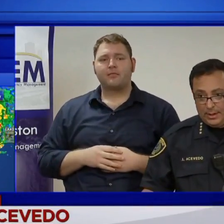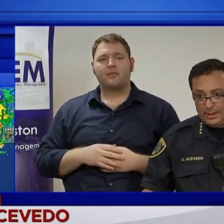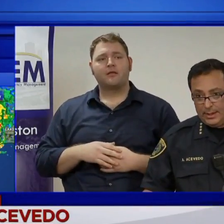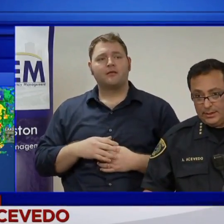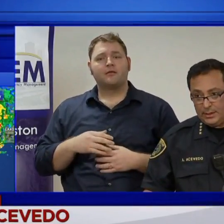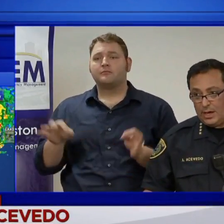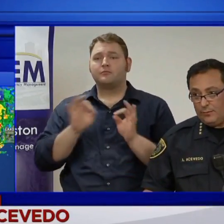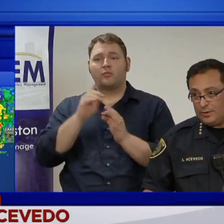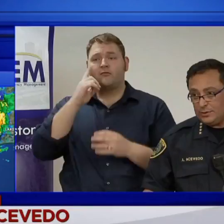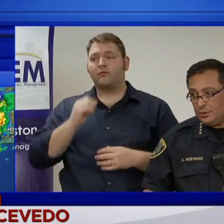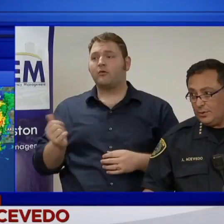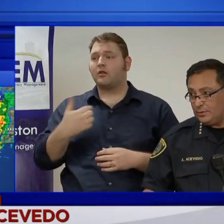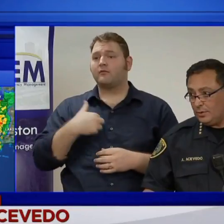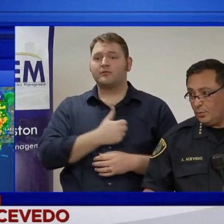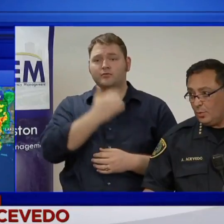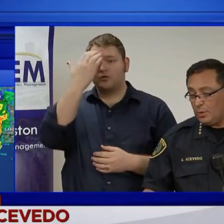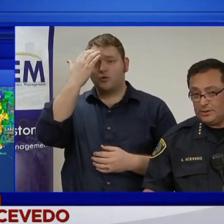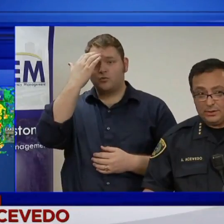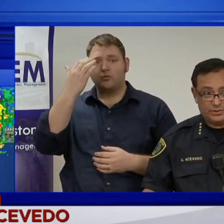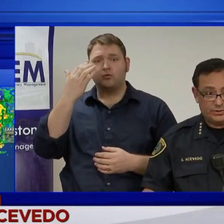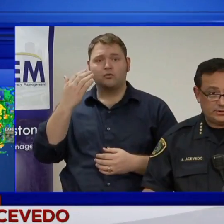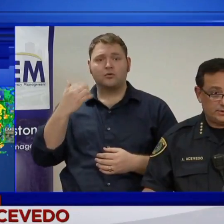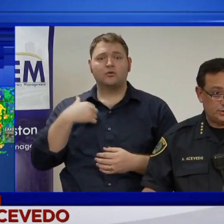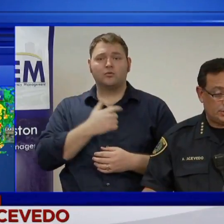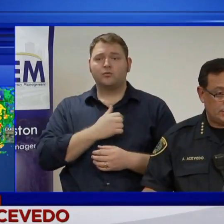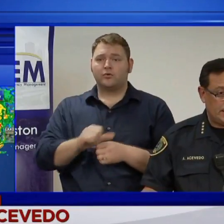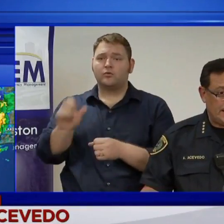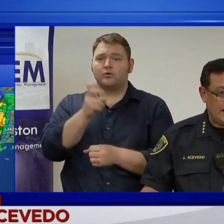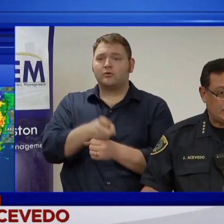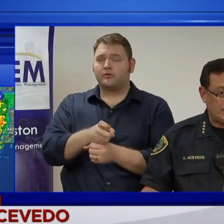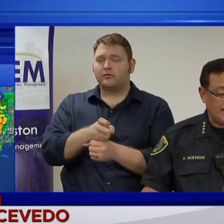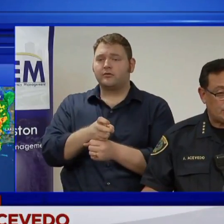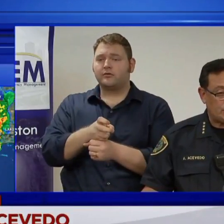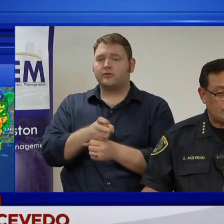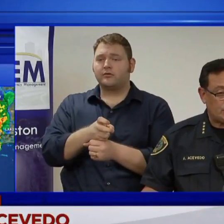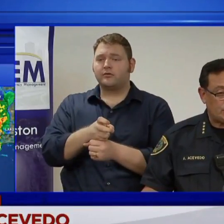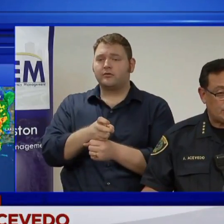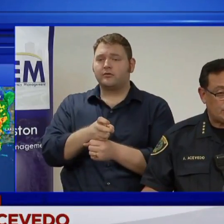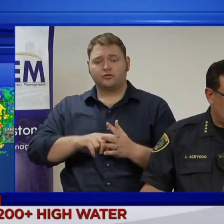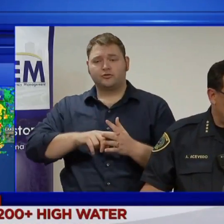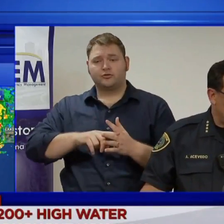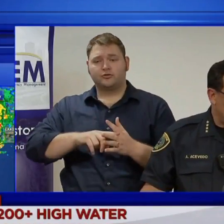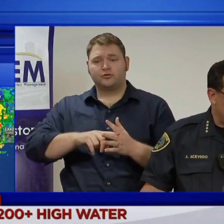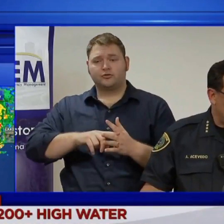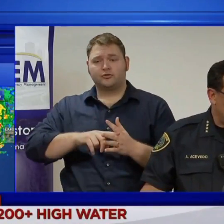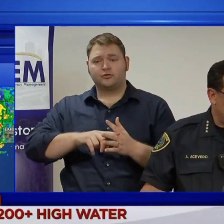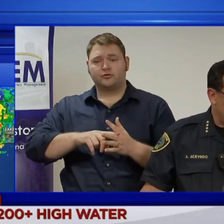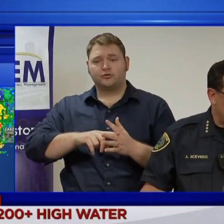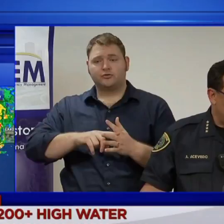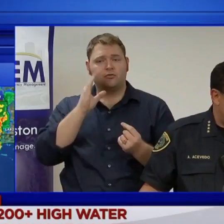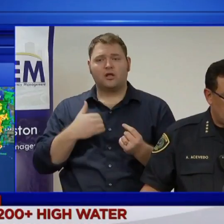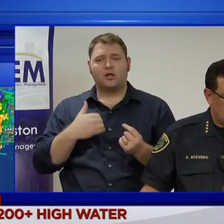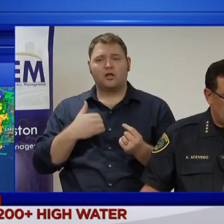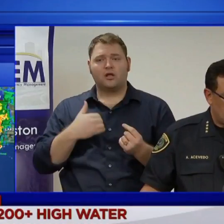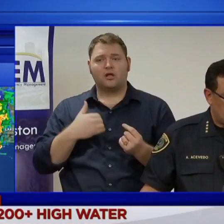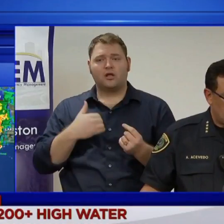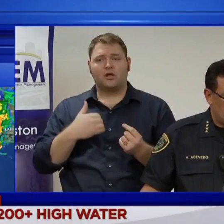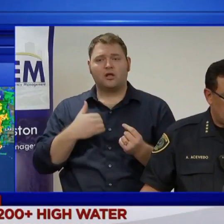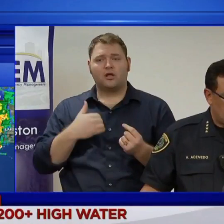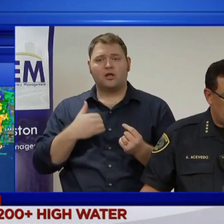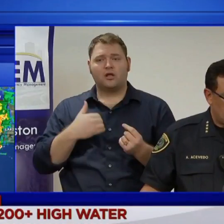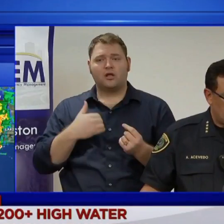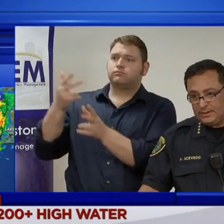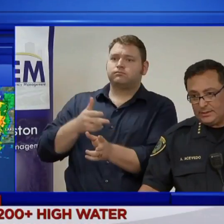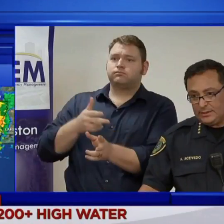know, and the convoys to know, that we're working diligently to start actually escorting convoys in there with